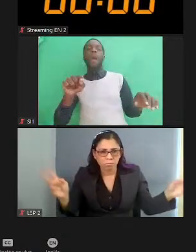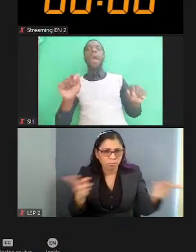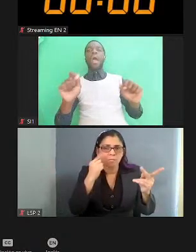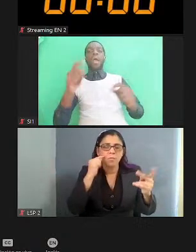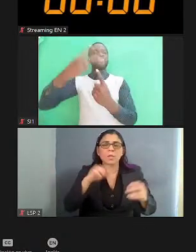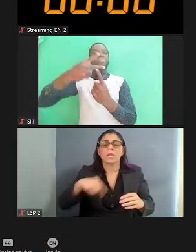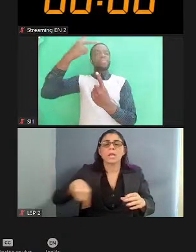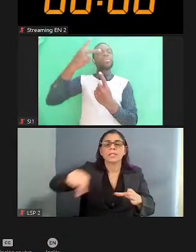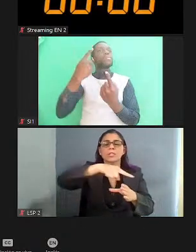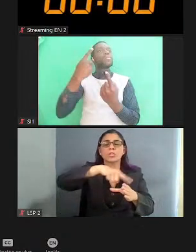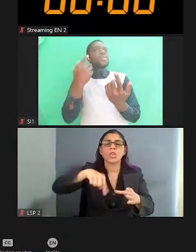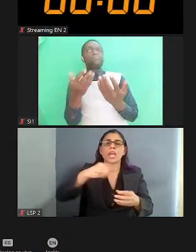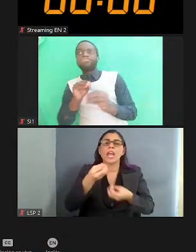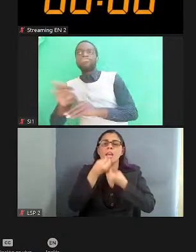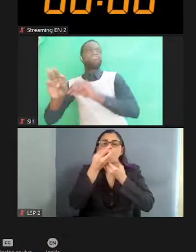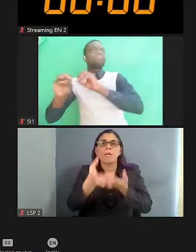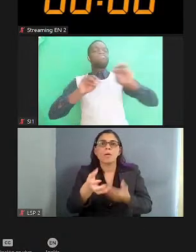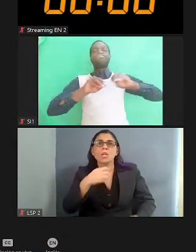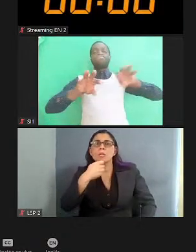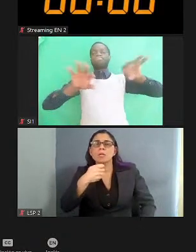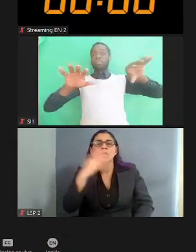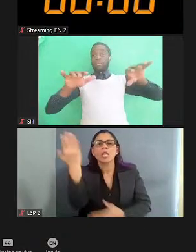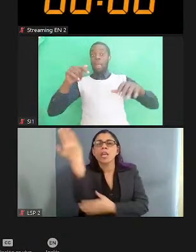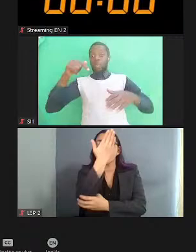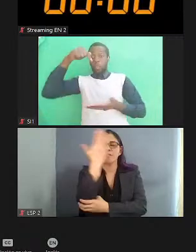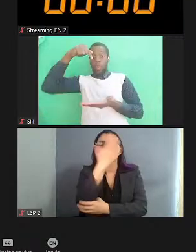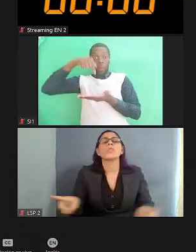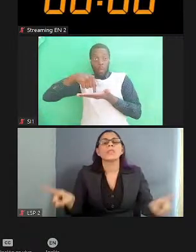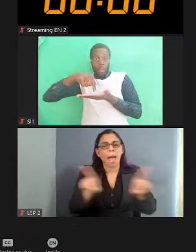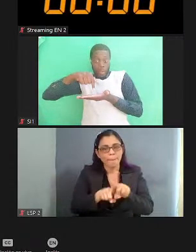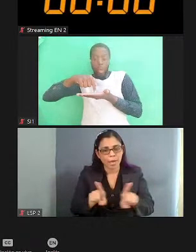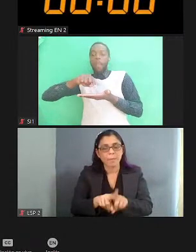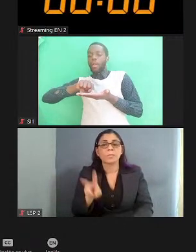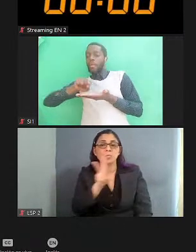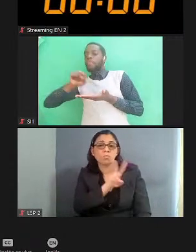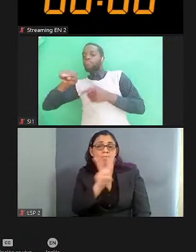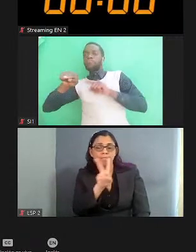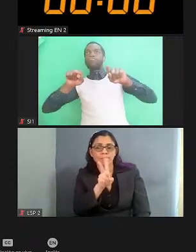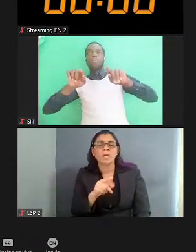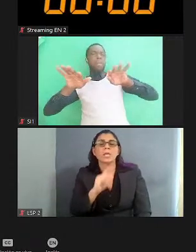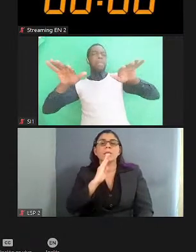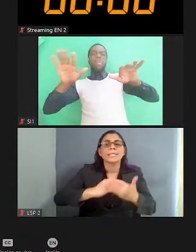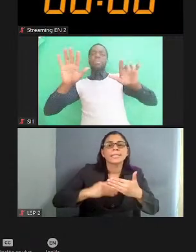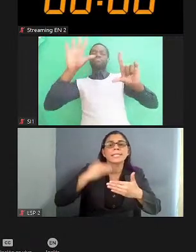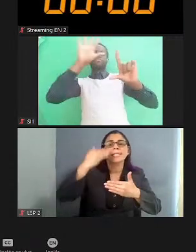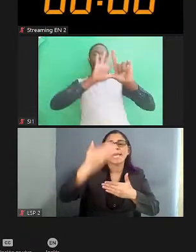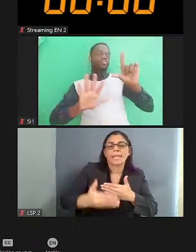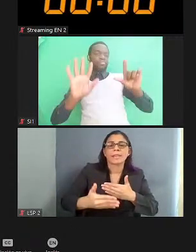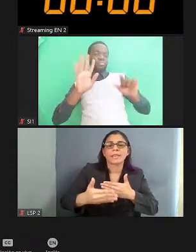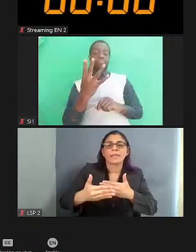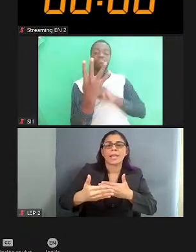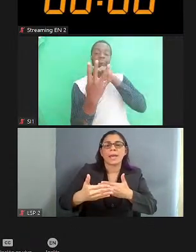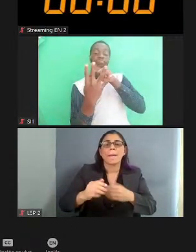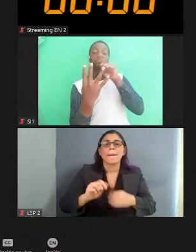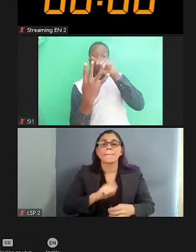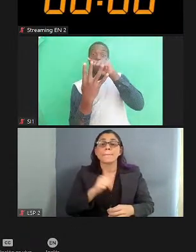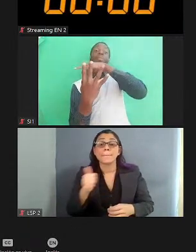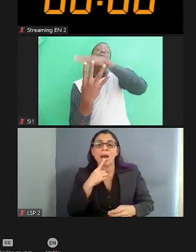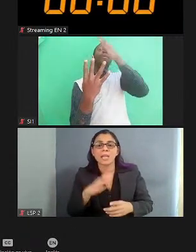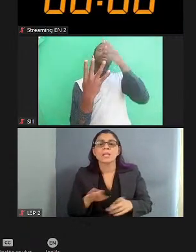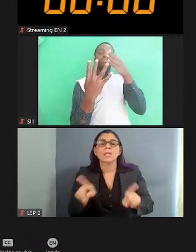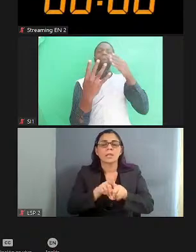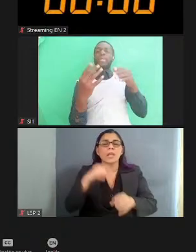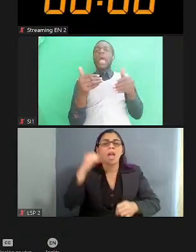radio originally and nationally and locally so the next stage and i will close with